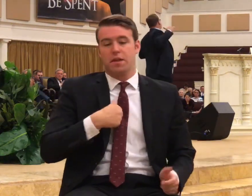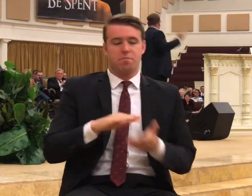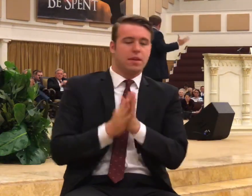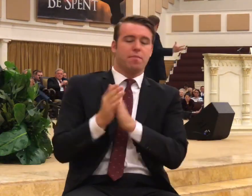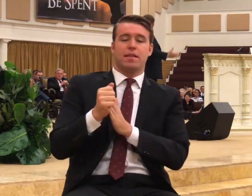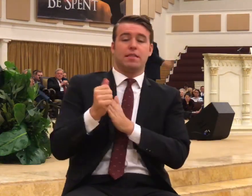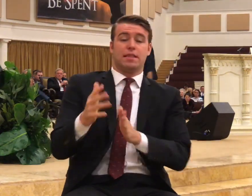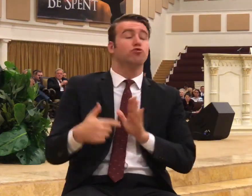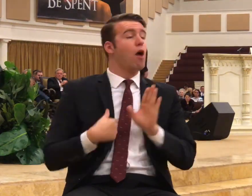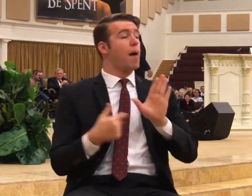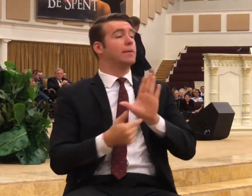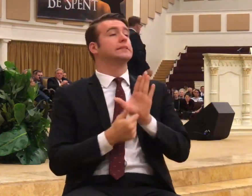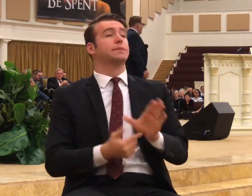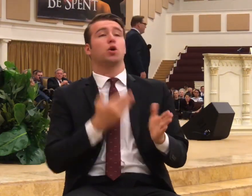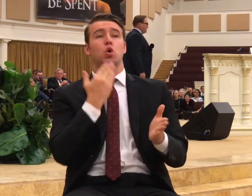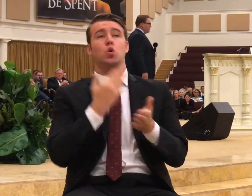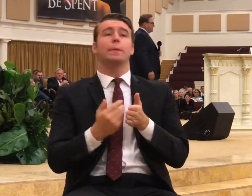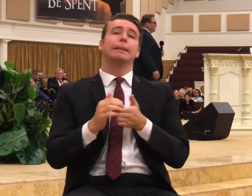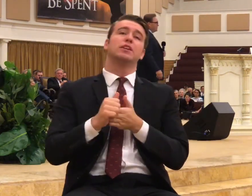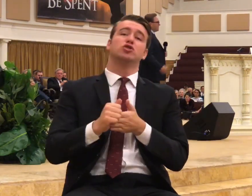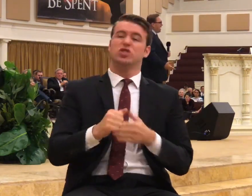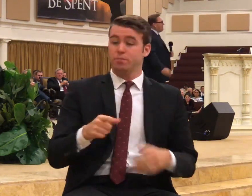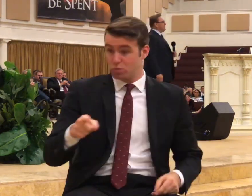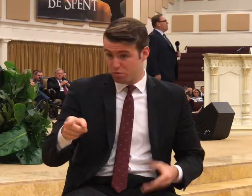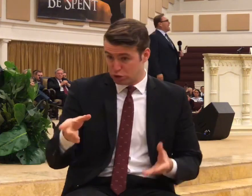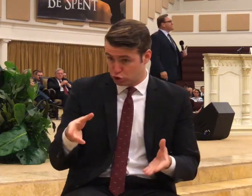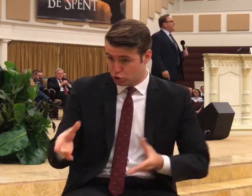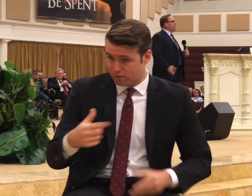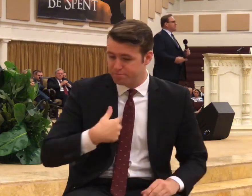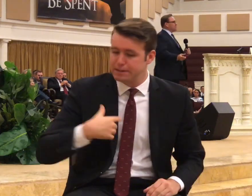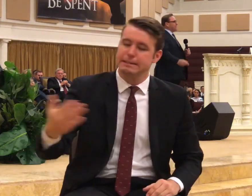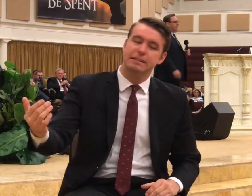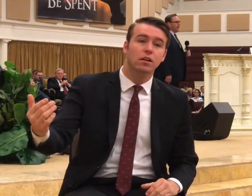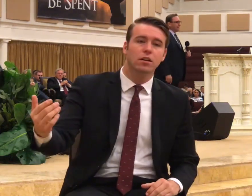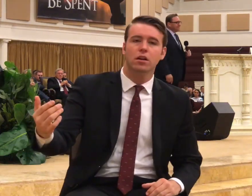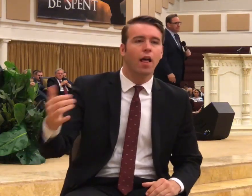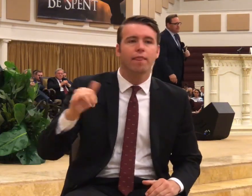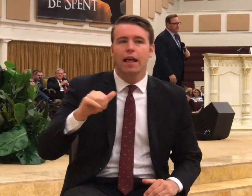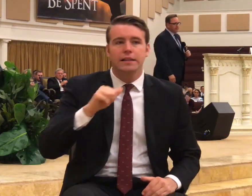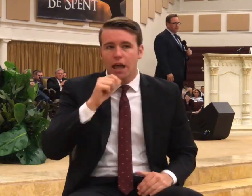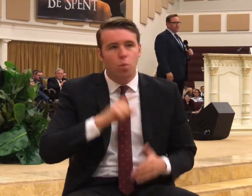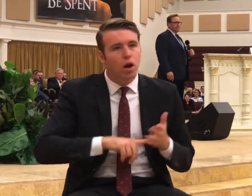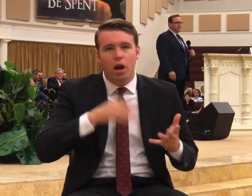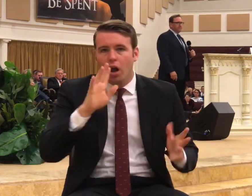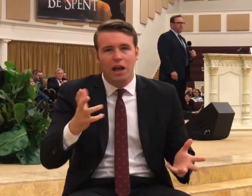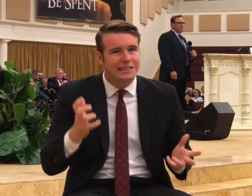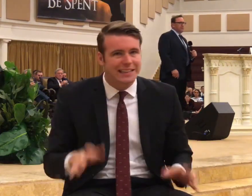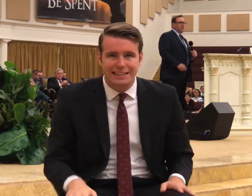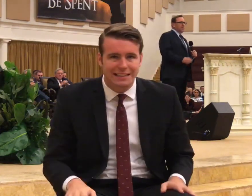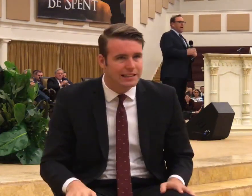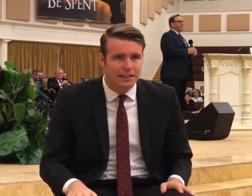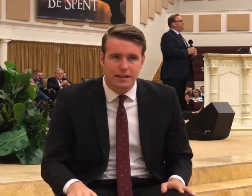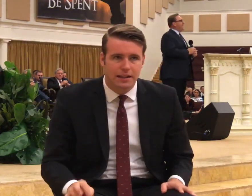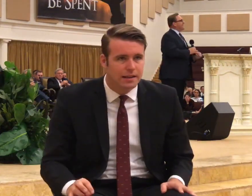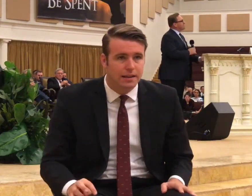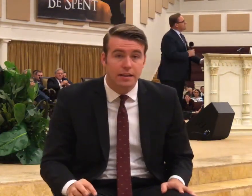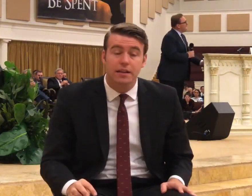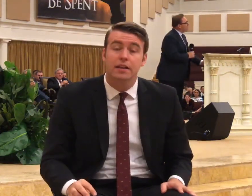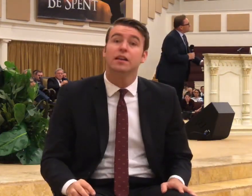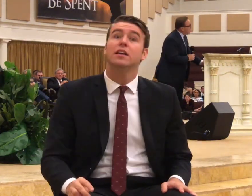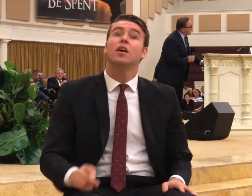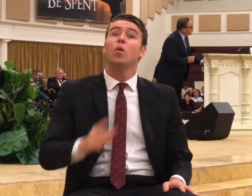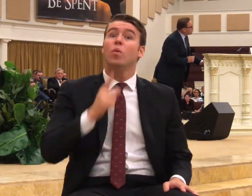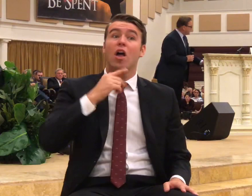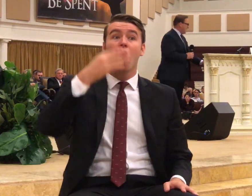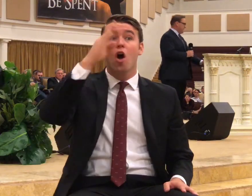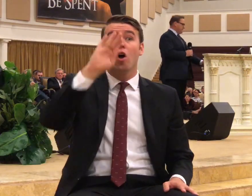I exhibit. The problem was, that wasn't what God intended. And in fact, it was not